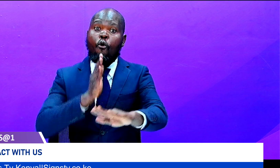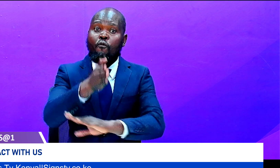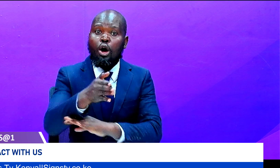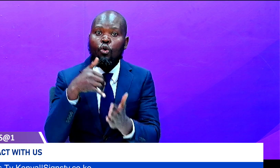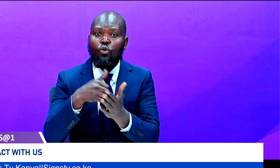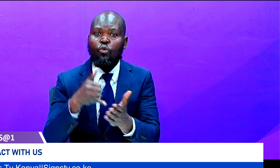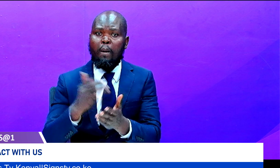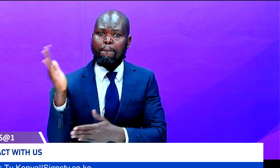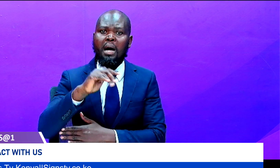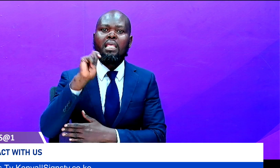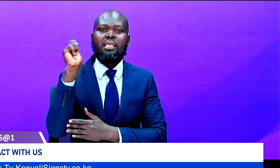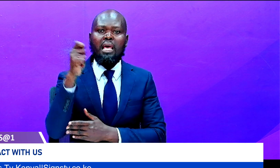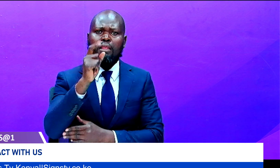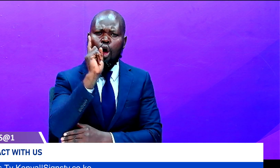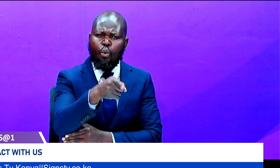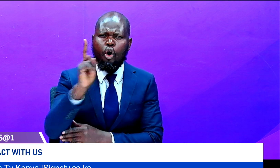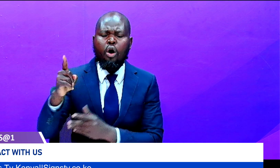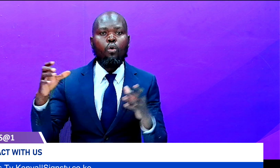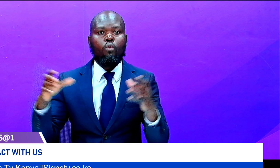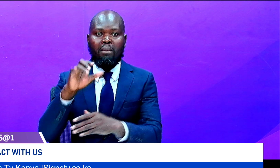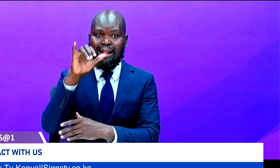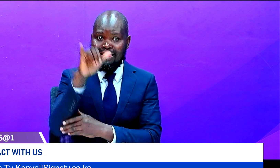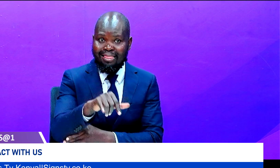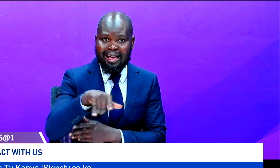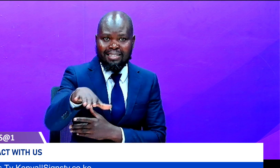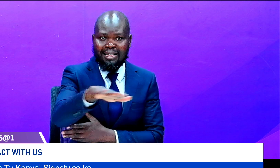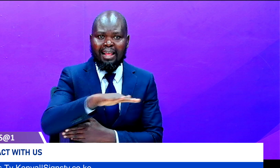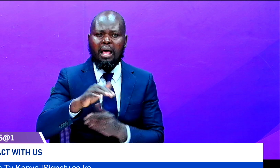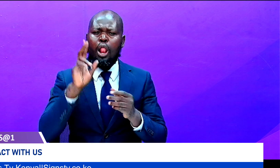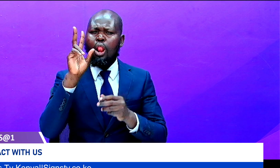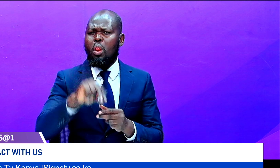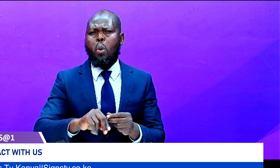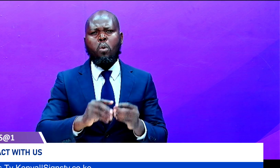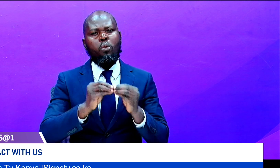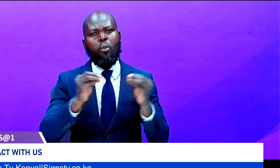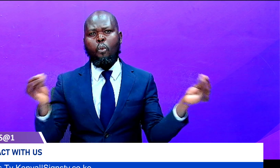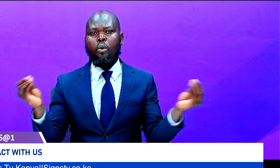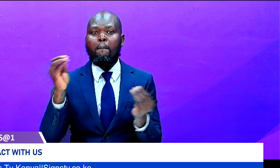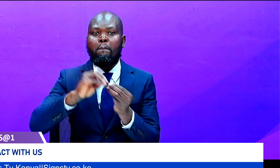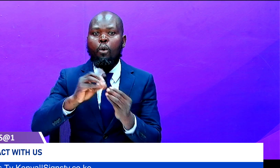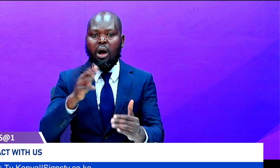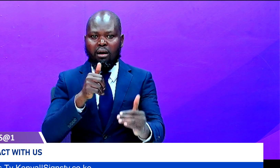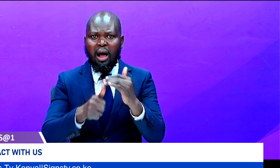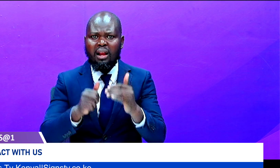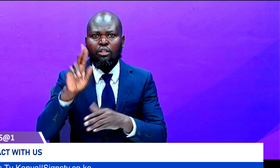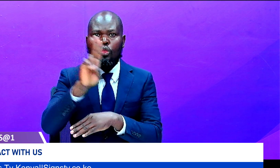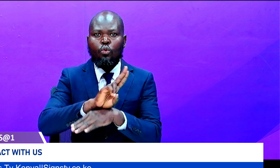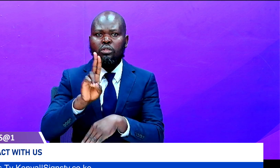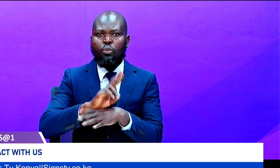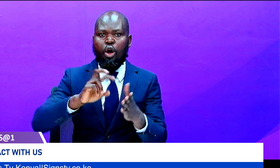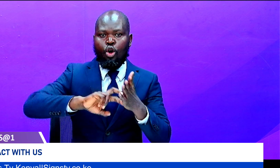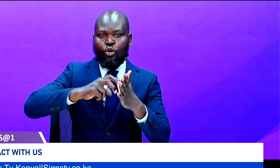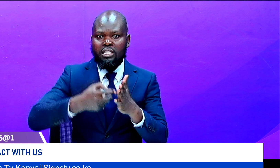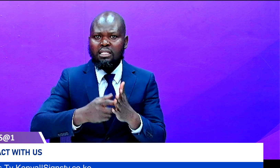across Western Kenya, warning that the menace is no longer confined to urban centers, but is now creeping into the rural